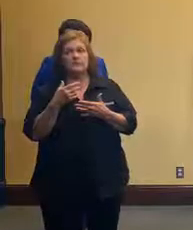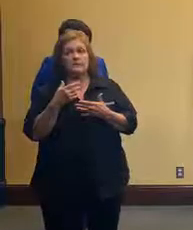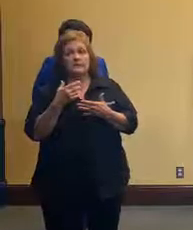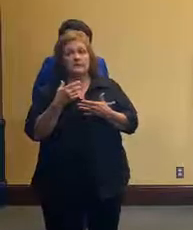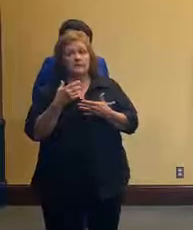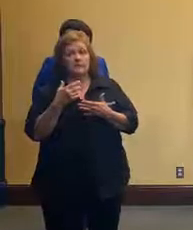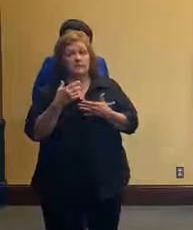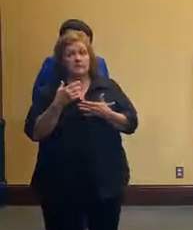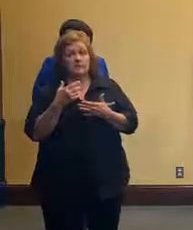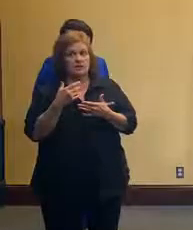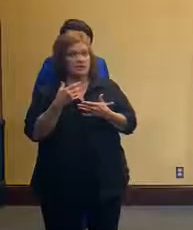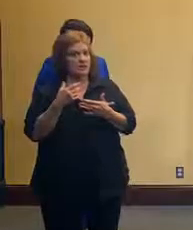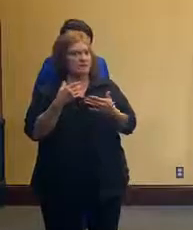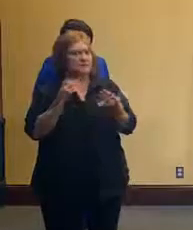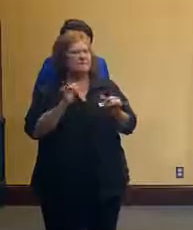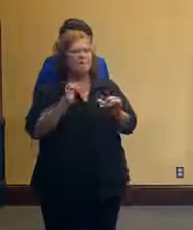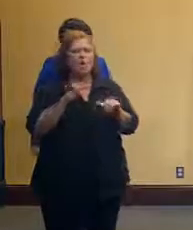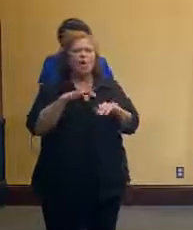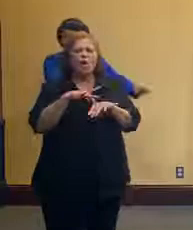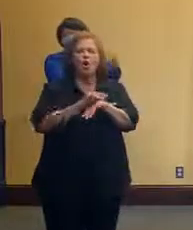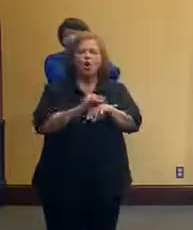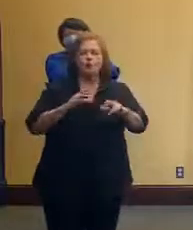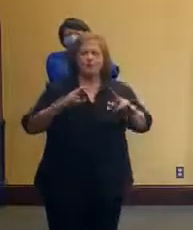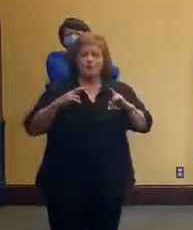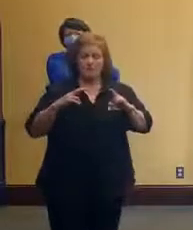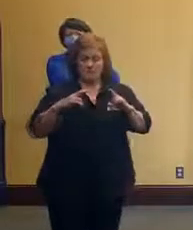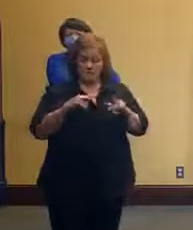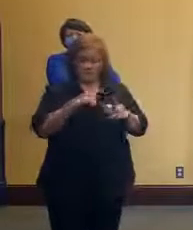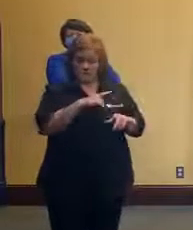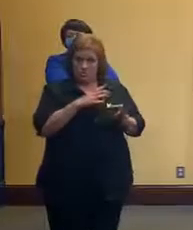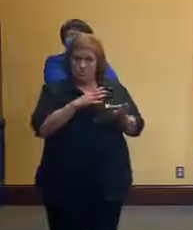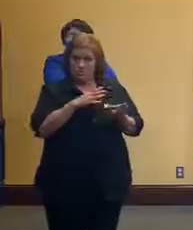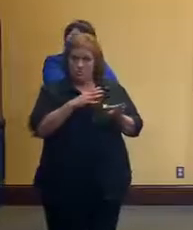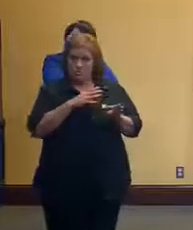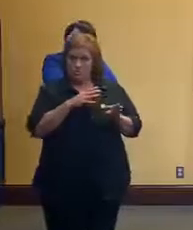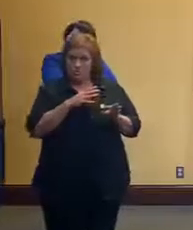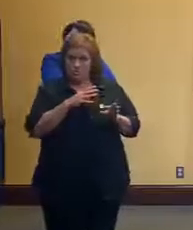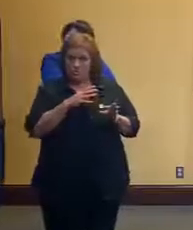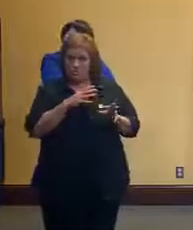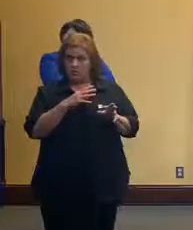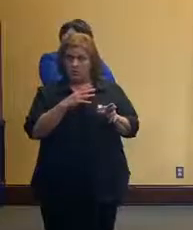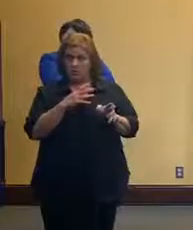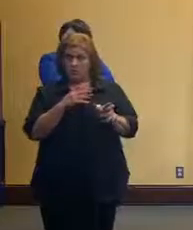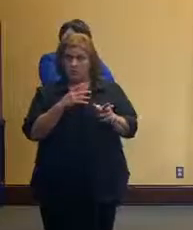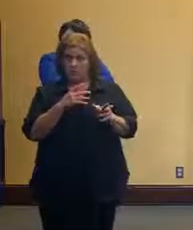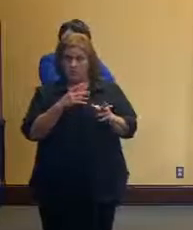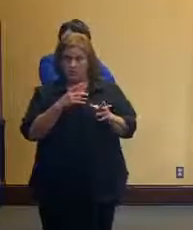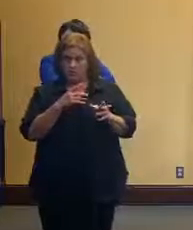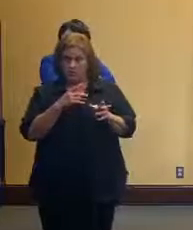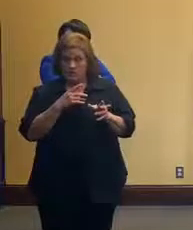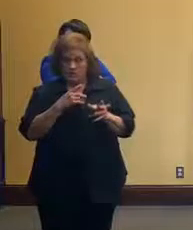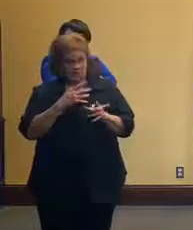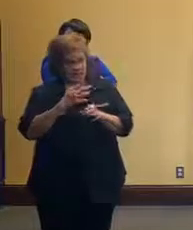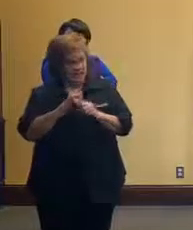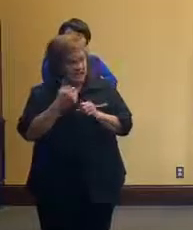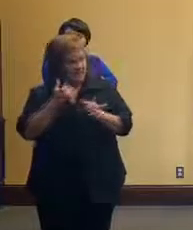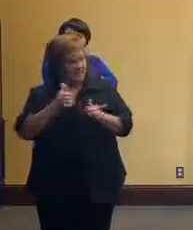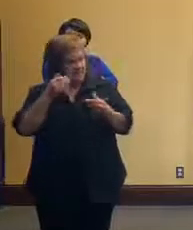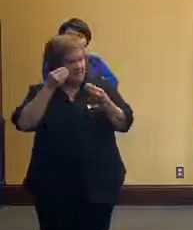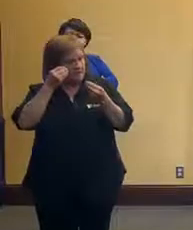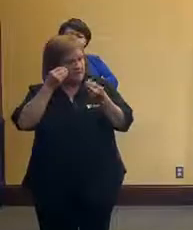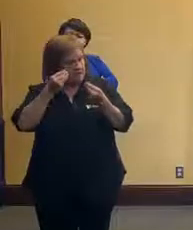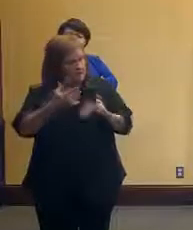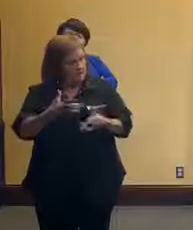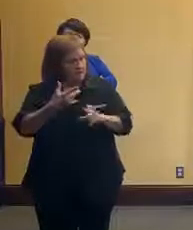know, it had to do the early retirements and everything, are you all getting any inkling from the federal government, like what you are